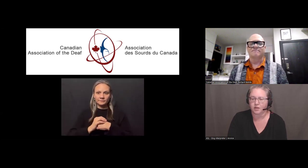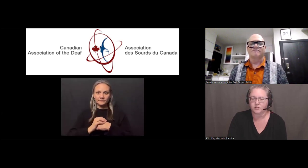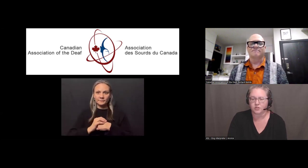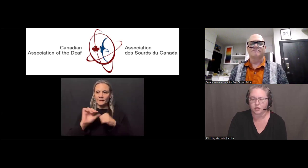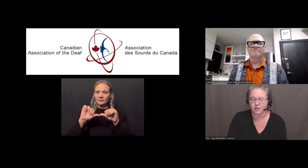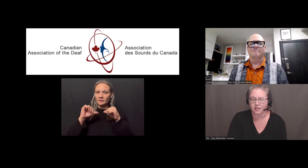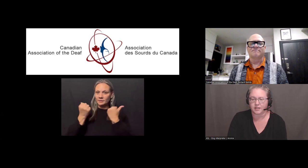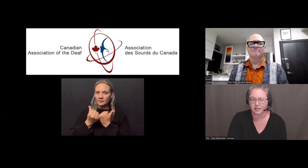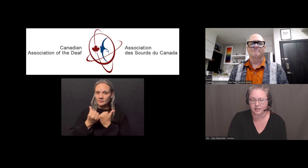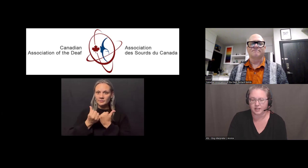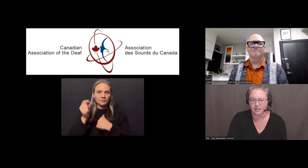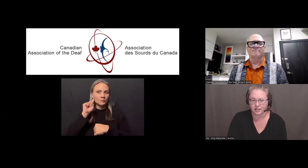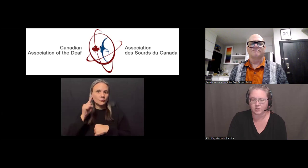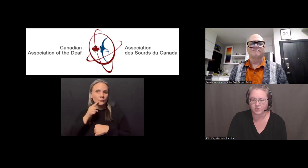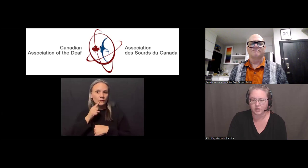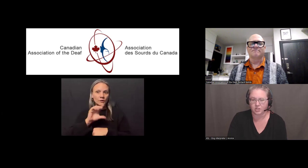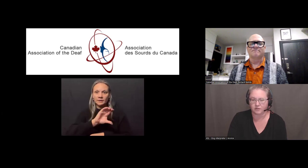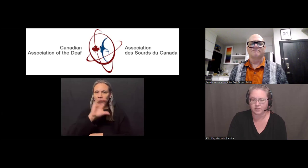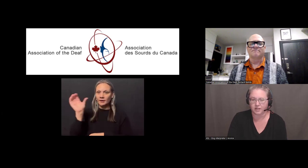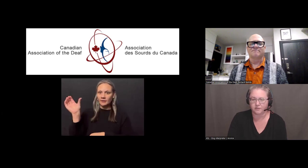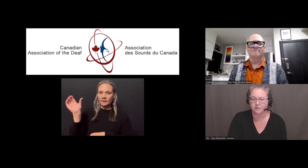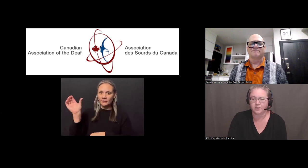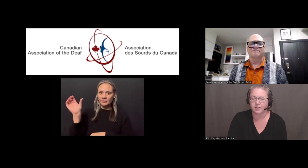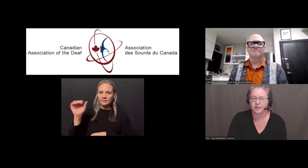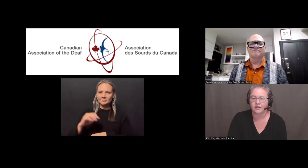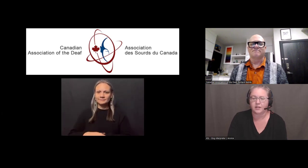So this is Shauna signing the Canadian Association of the Deaf.